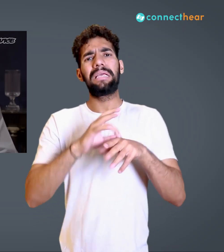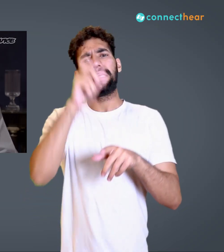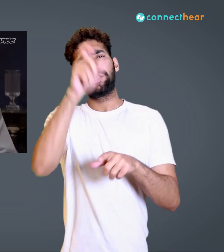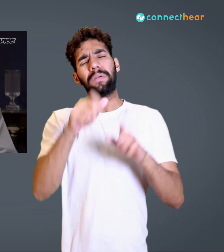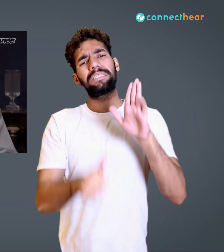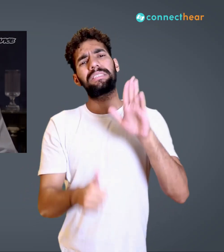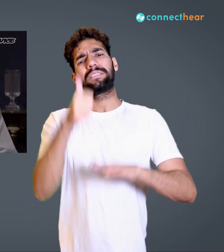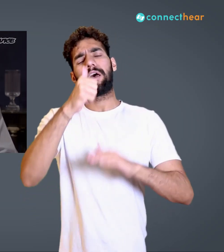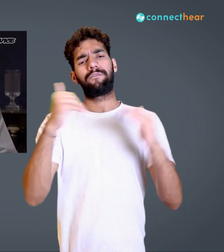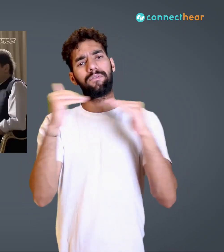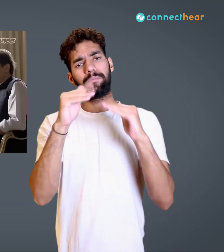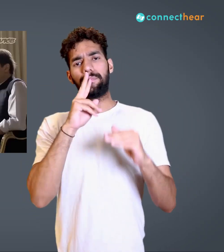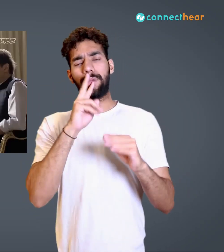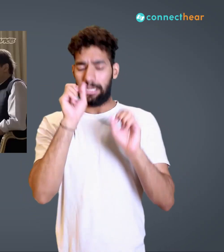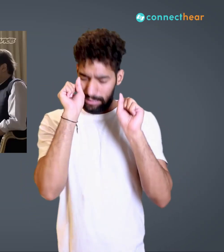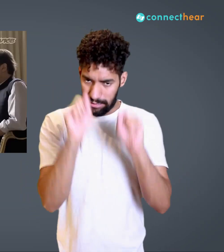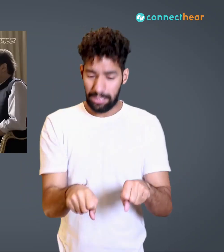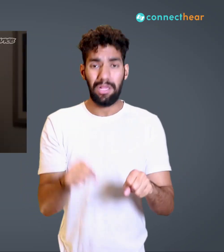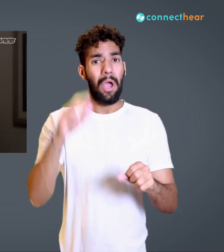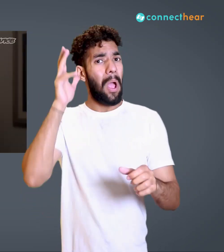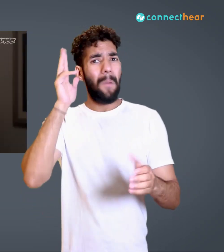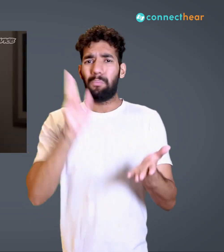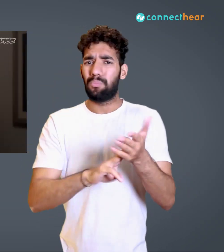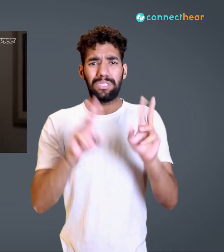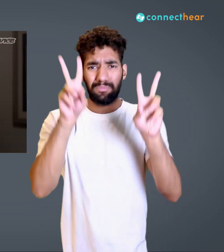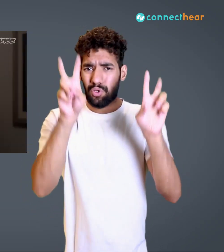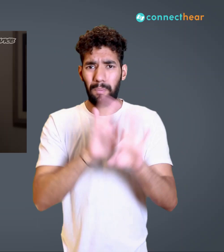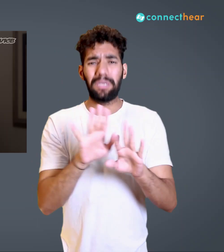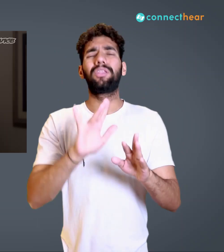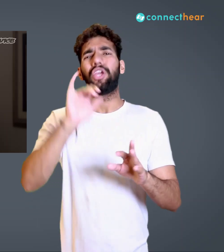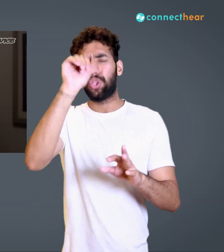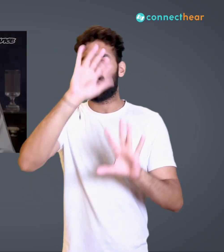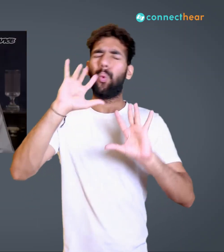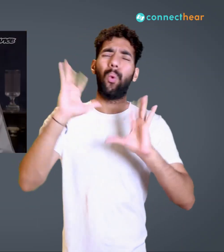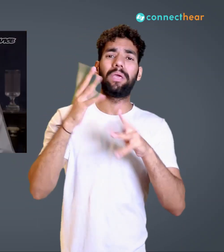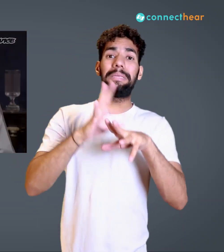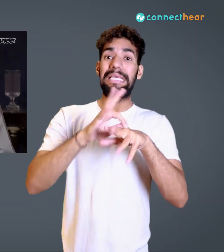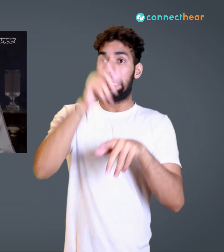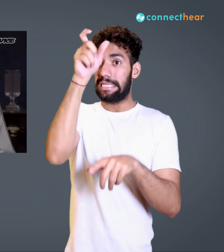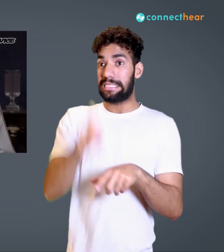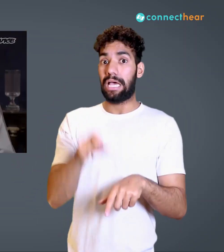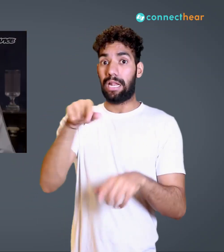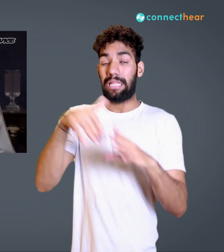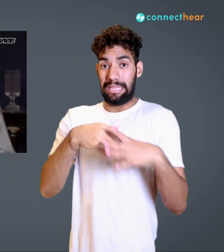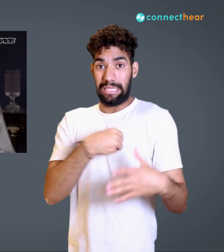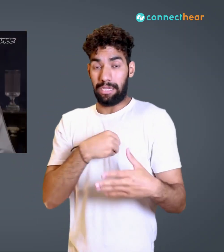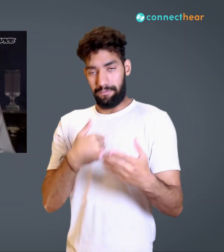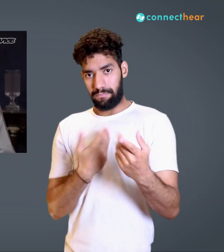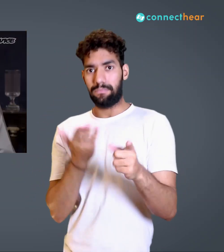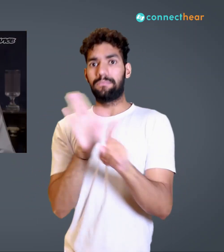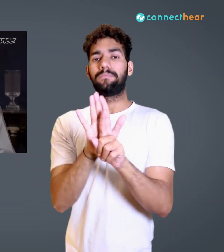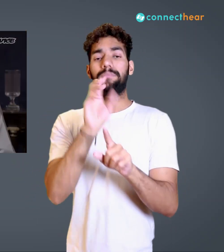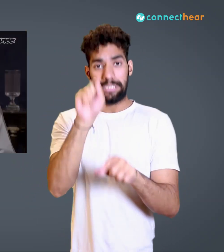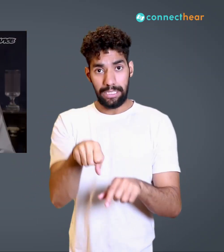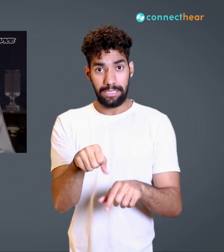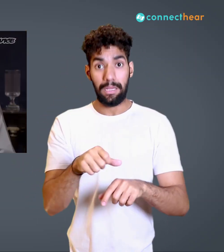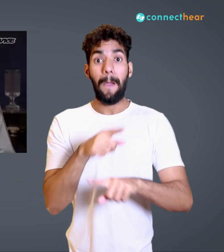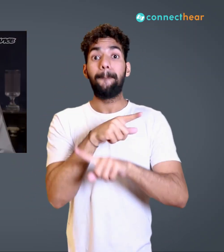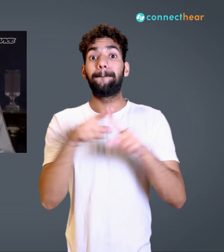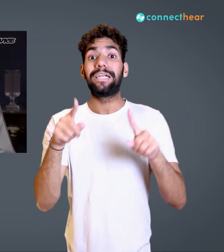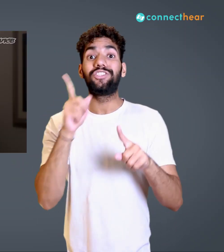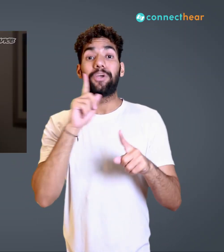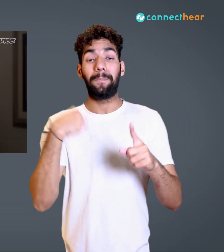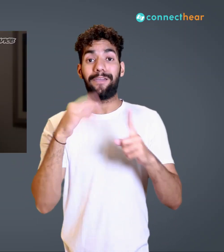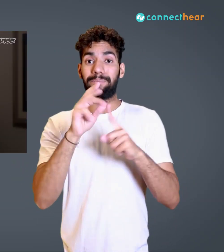used to speak about everything, not just Muslims. Wherever there was discrimination and human rights abuse, I would speak up against